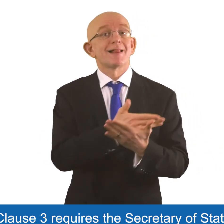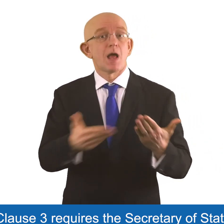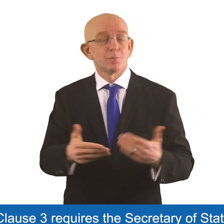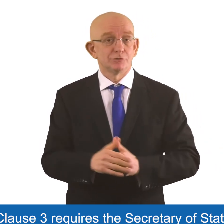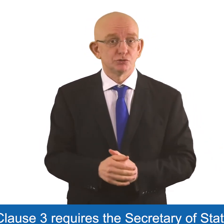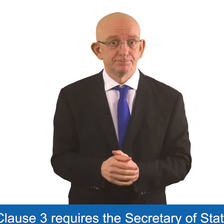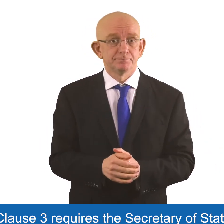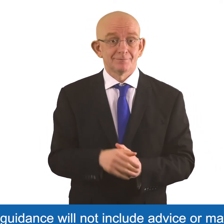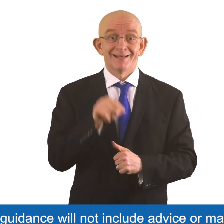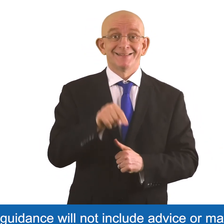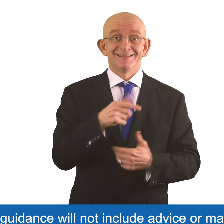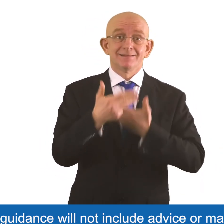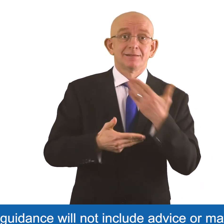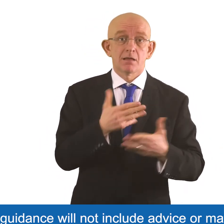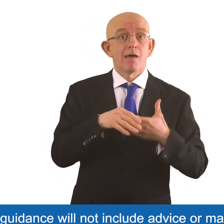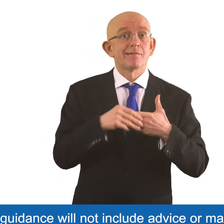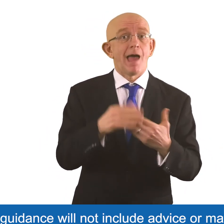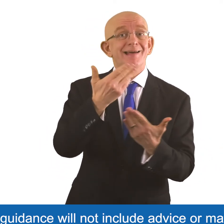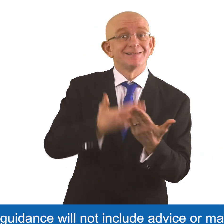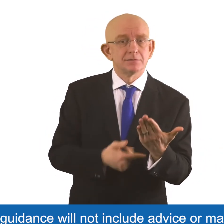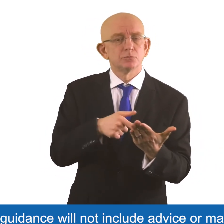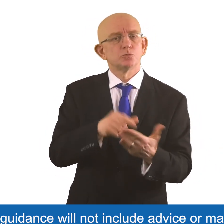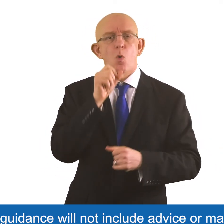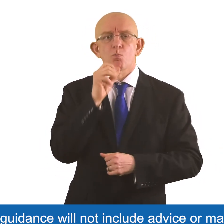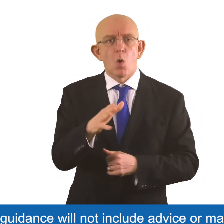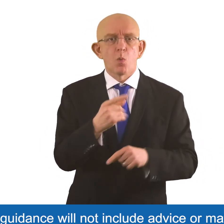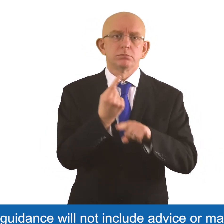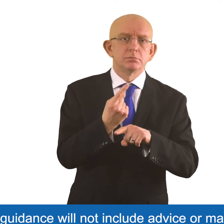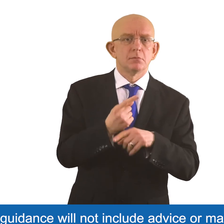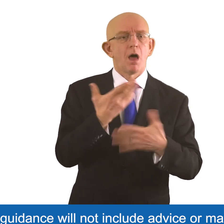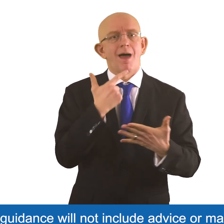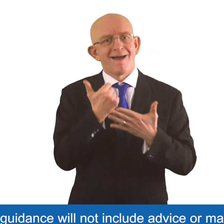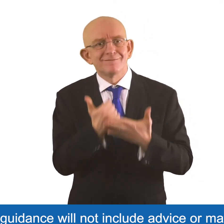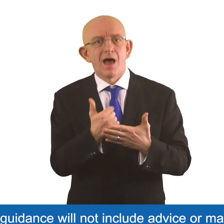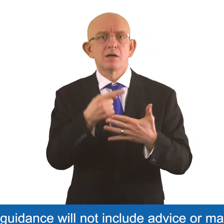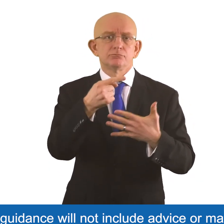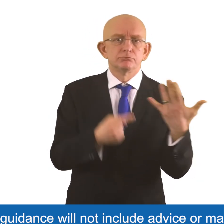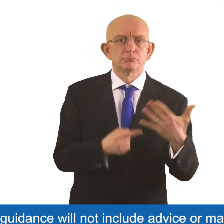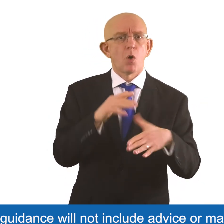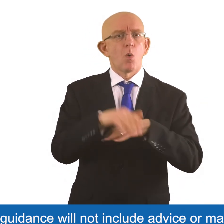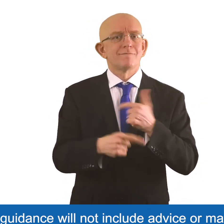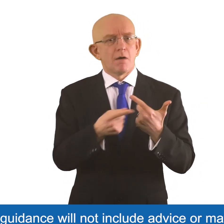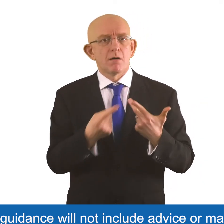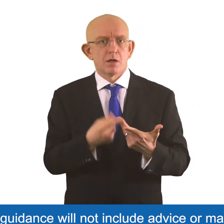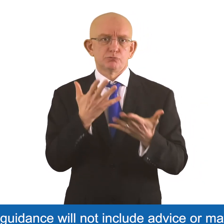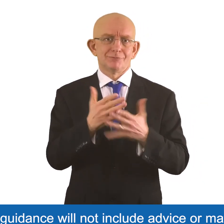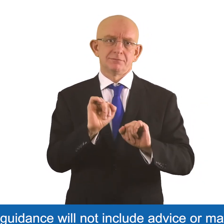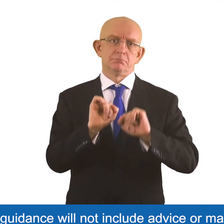The guidance will not include advice or material which relates only to Scotland, open